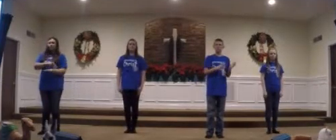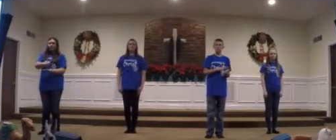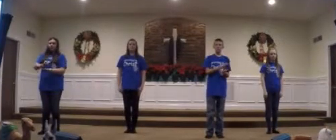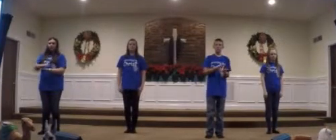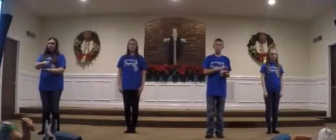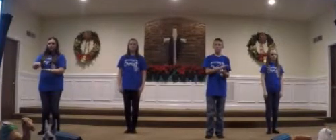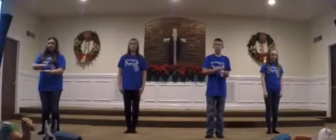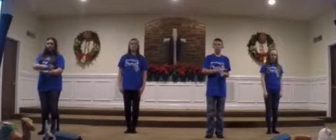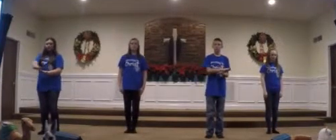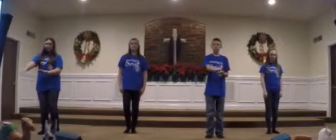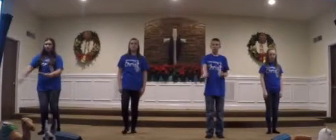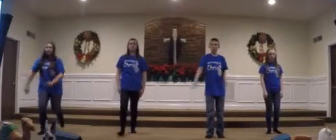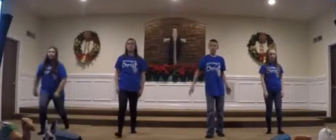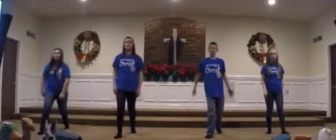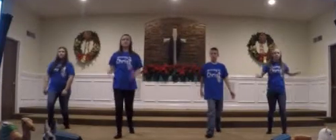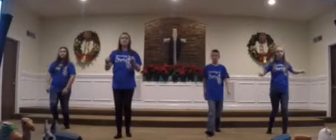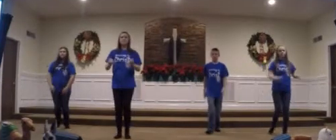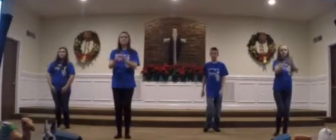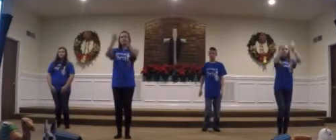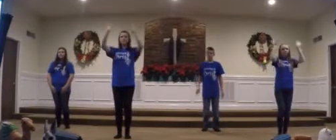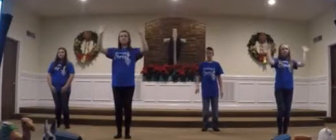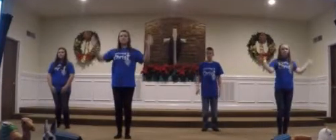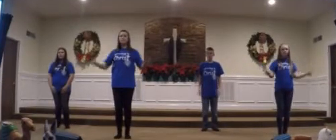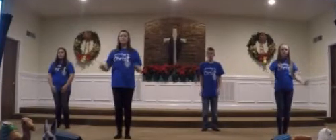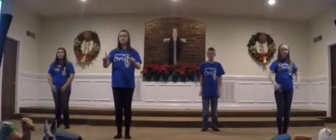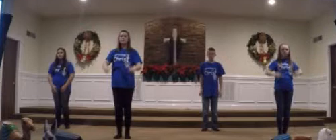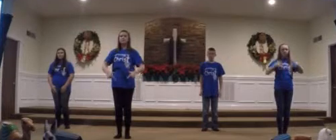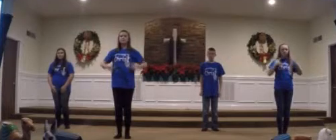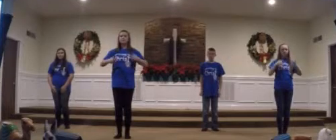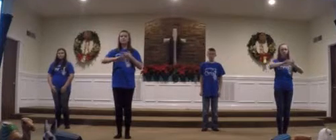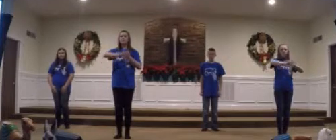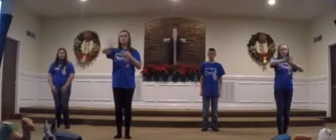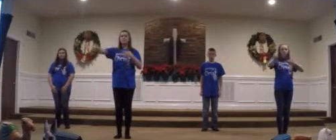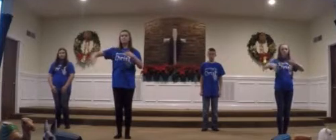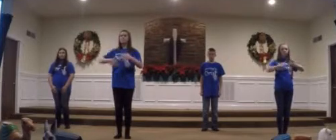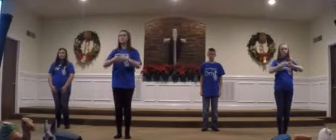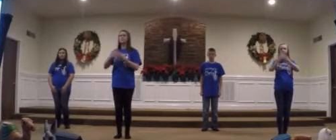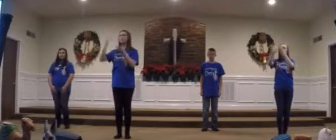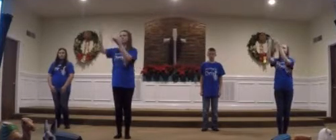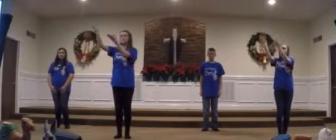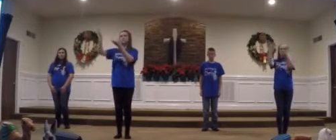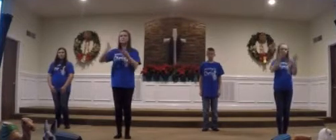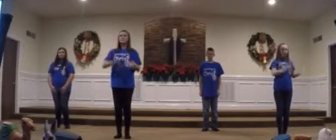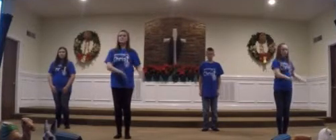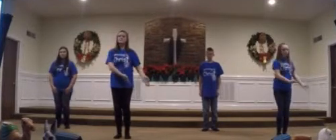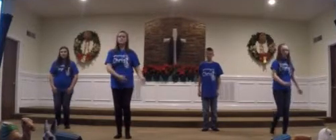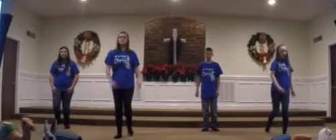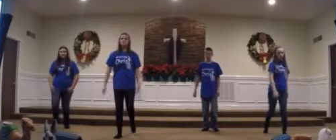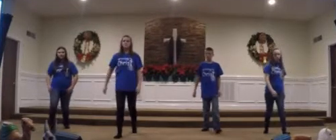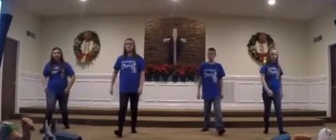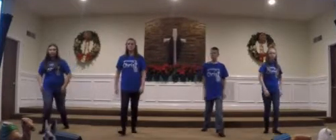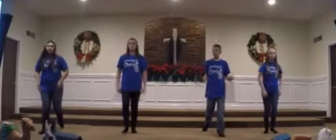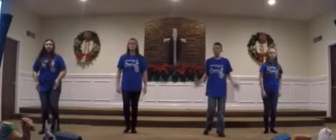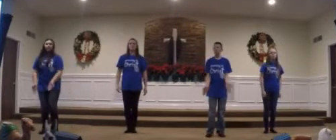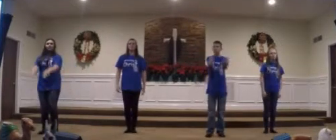Righteousness Light and light To all He brings Listen with